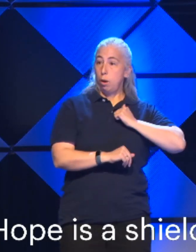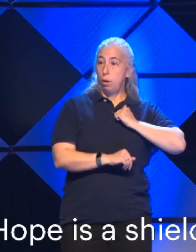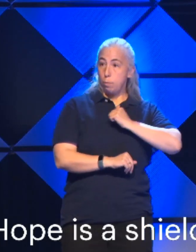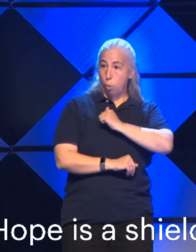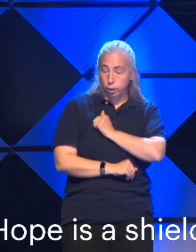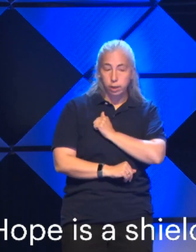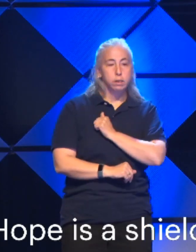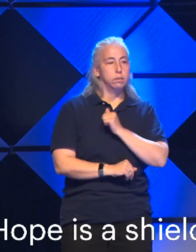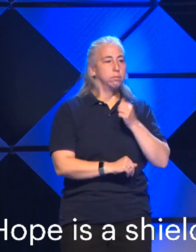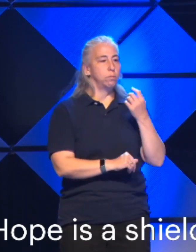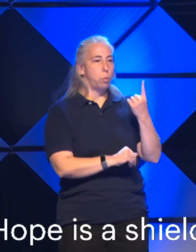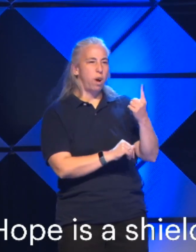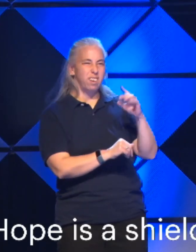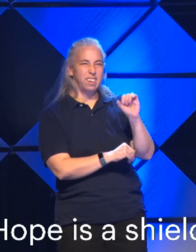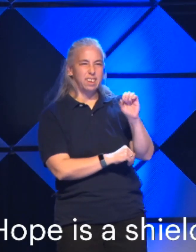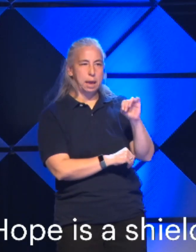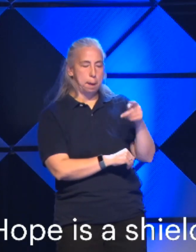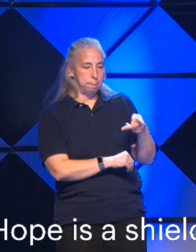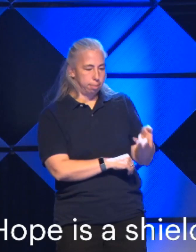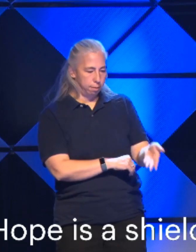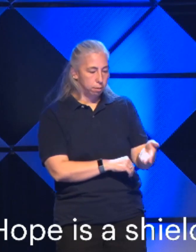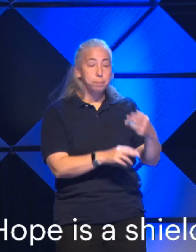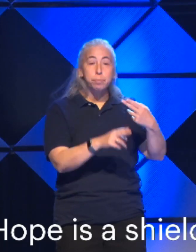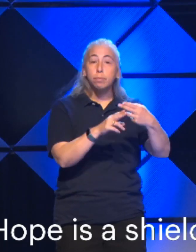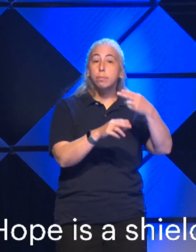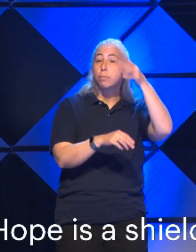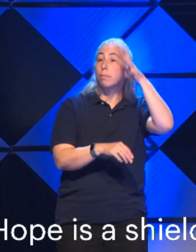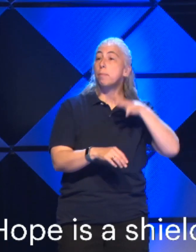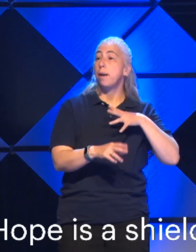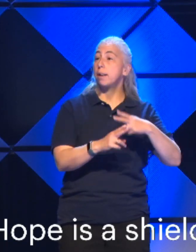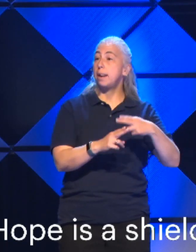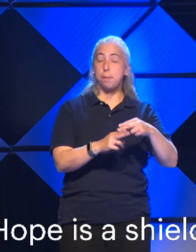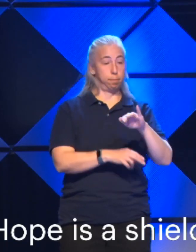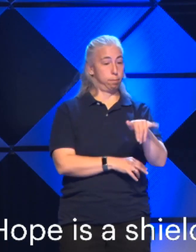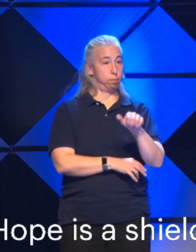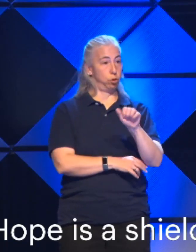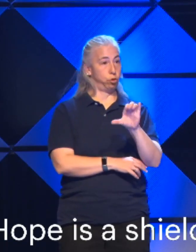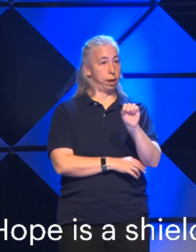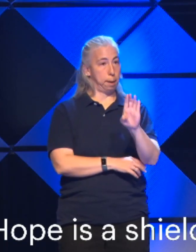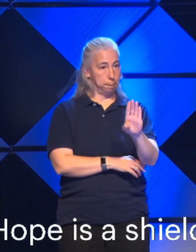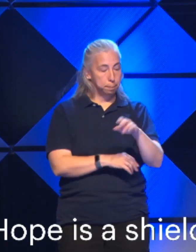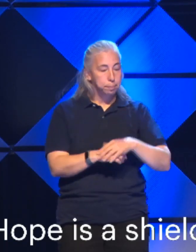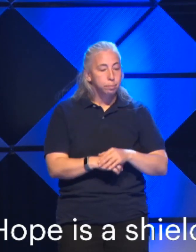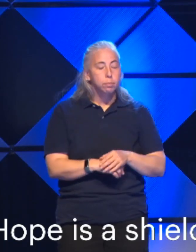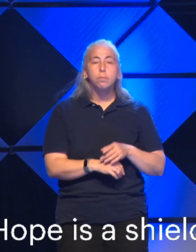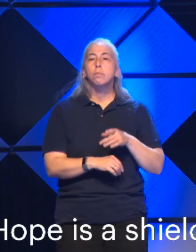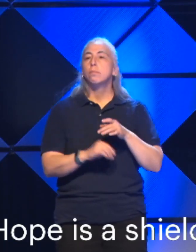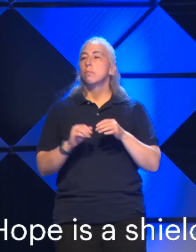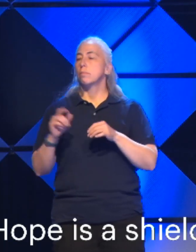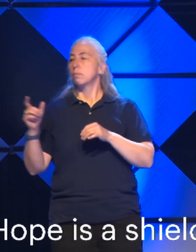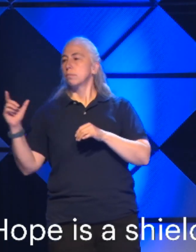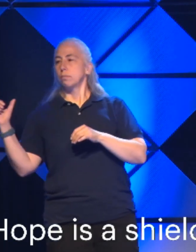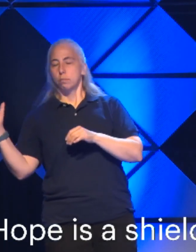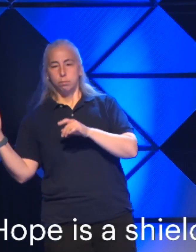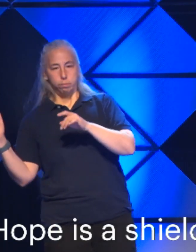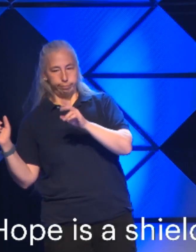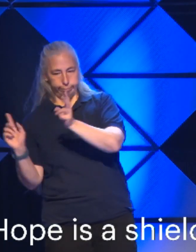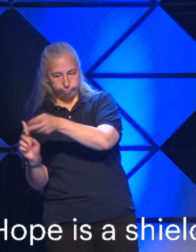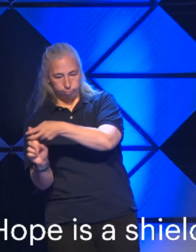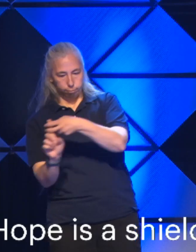man, Jacob. And one night he has been arrested. And while he was waiting to be